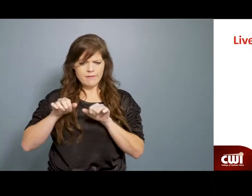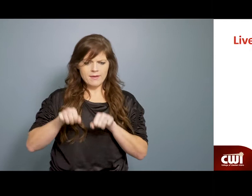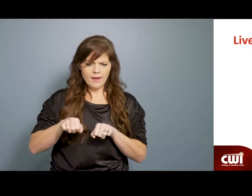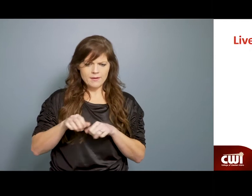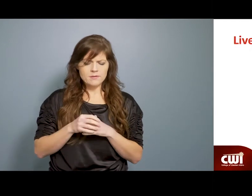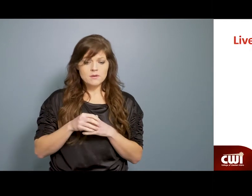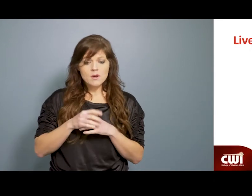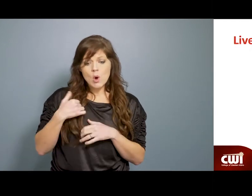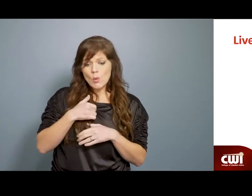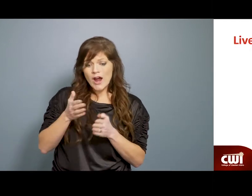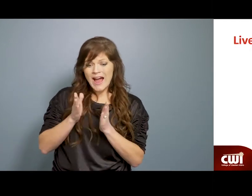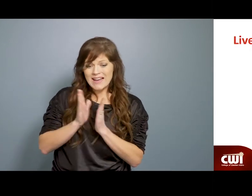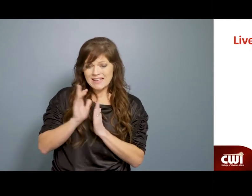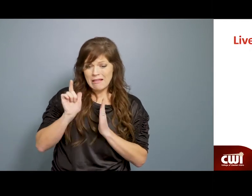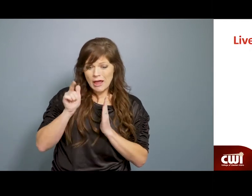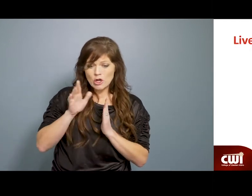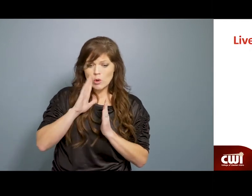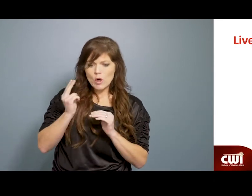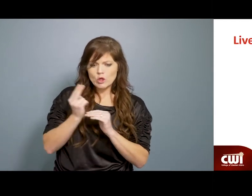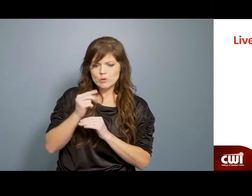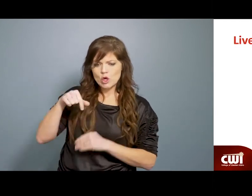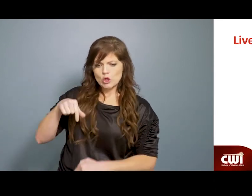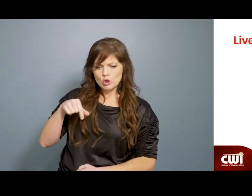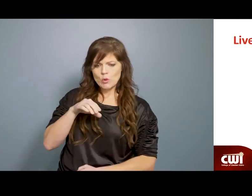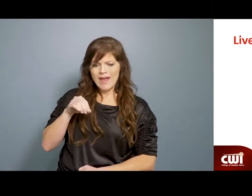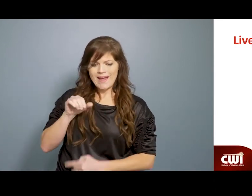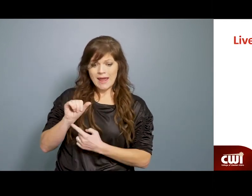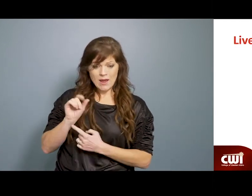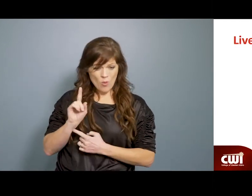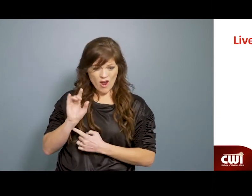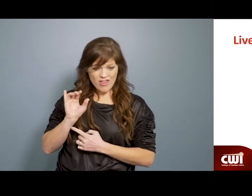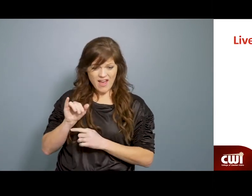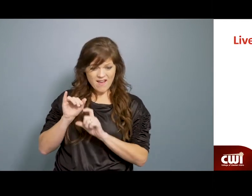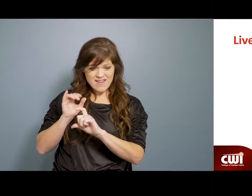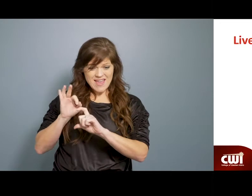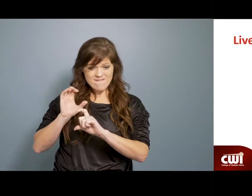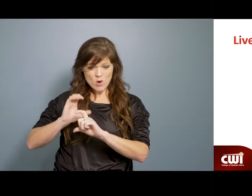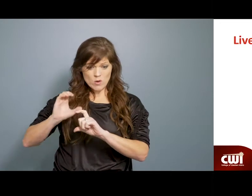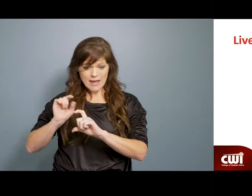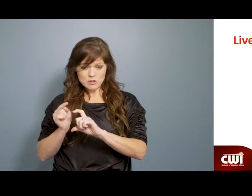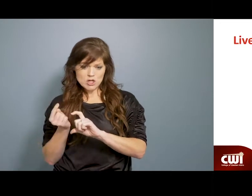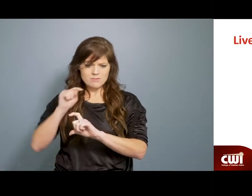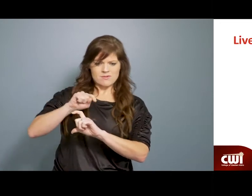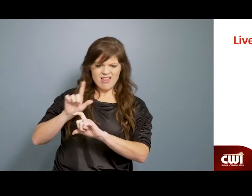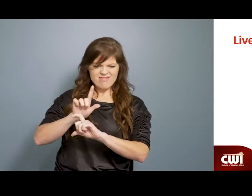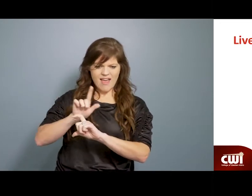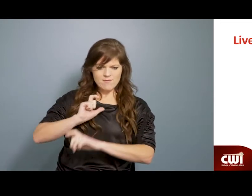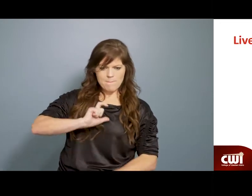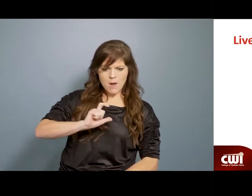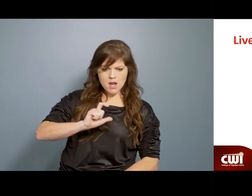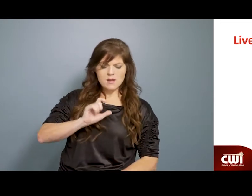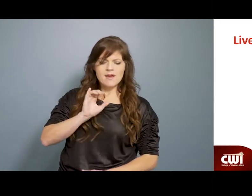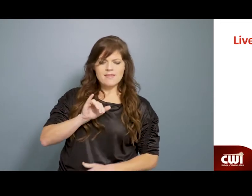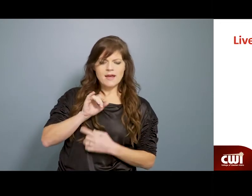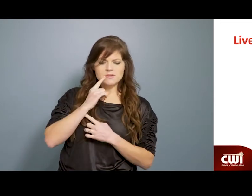you use the Q&A function, which is right to the immediate left if you're looking at the screen this morning, to the transcription button.